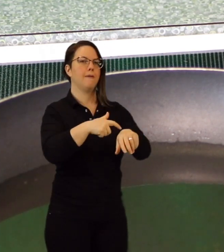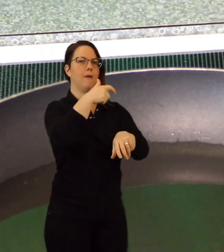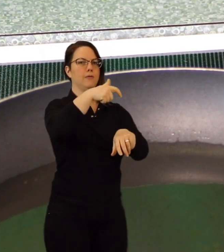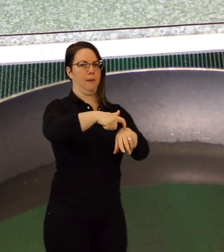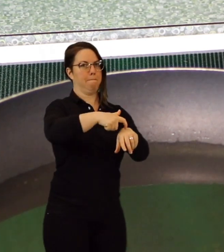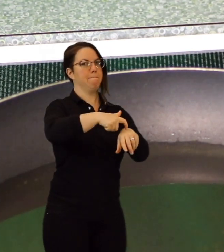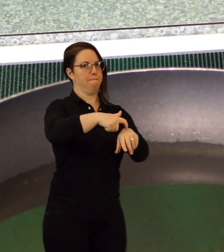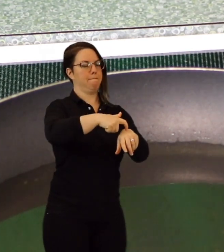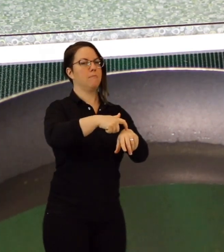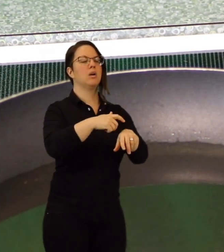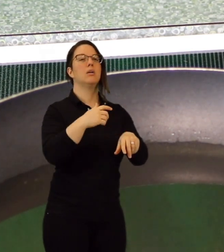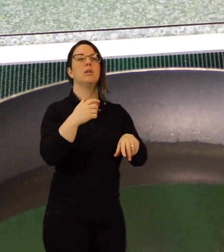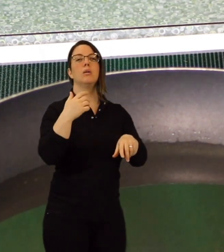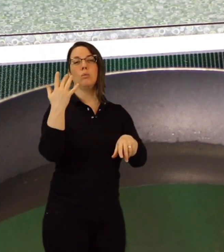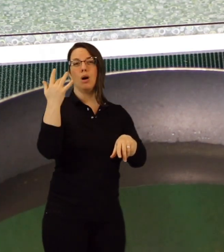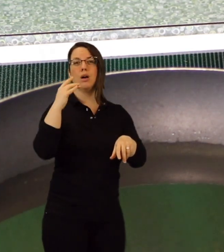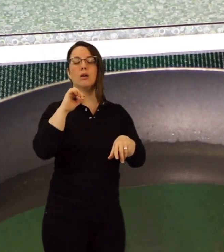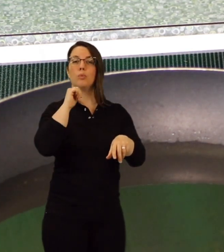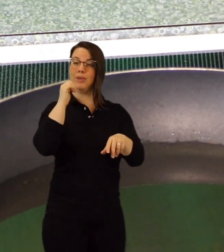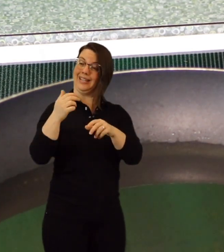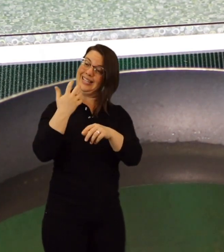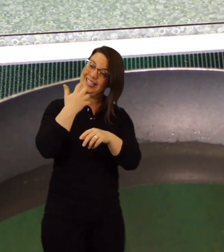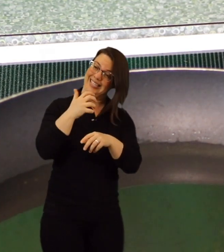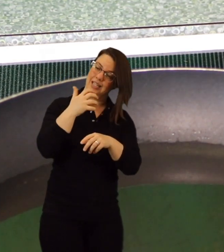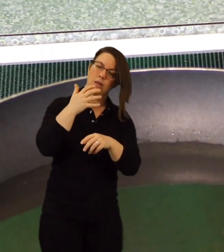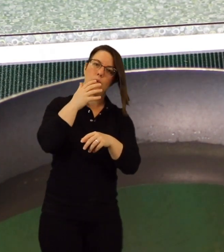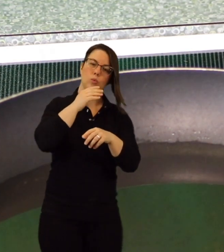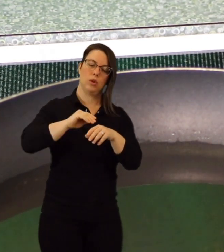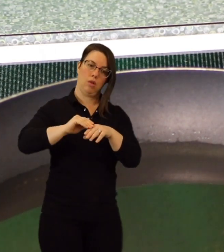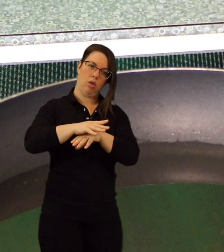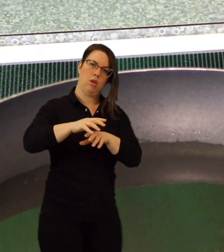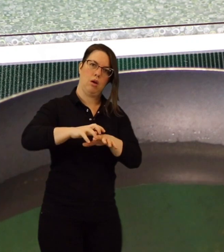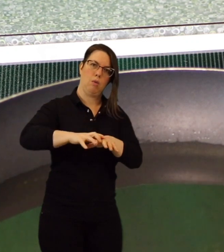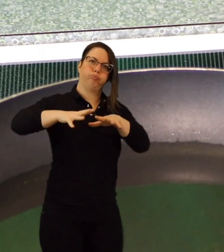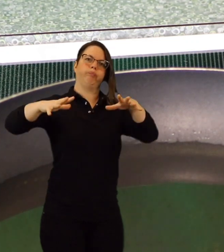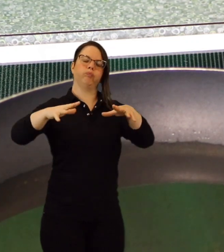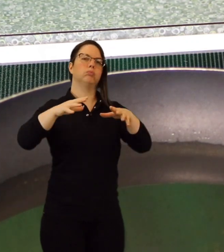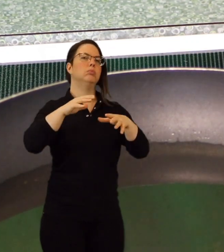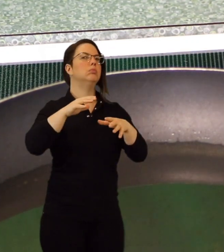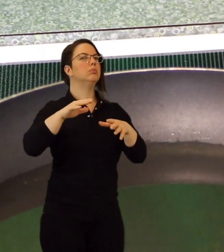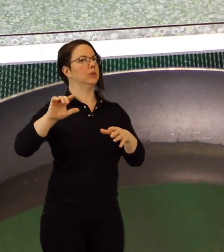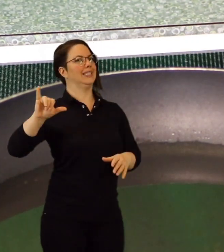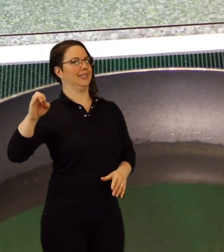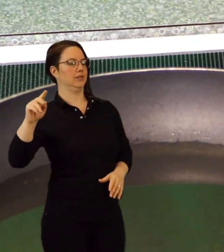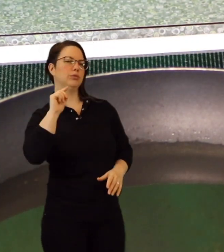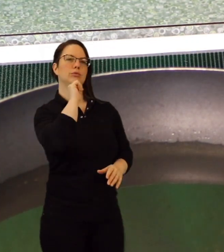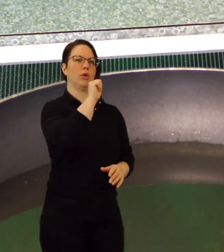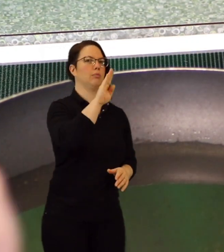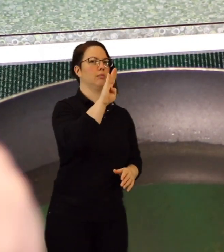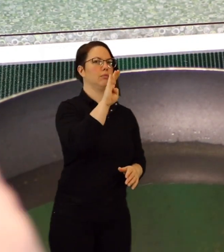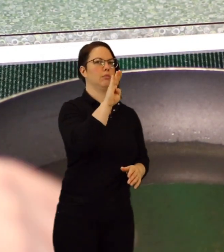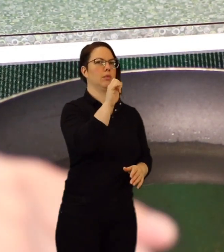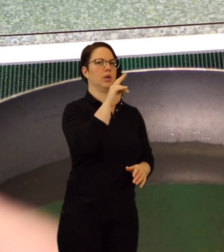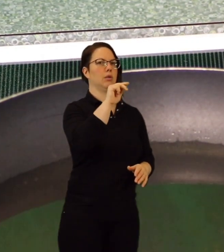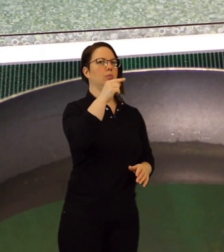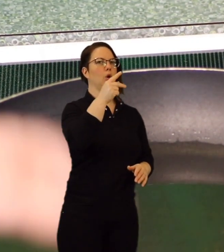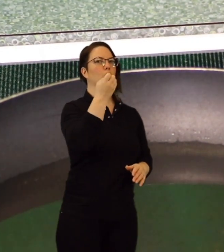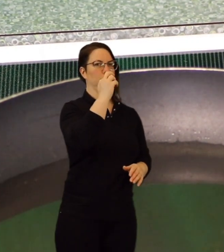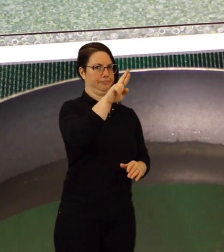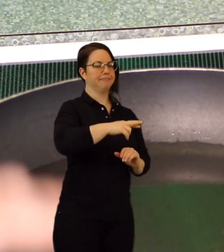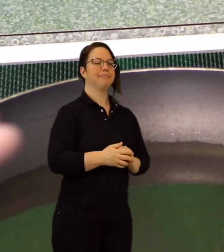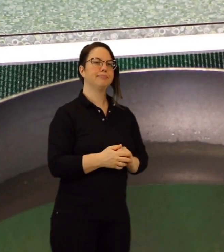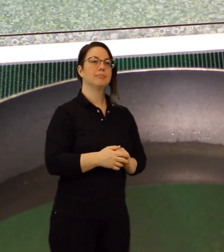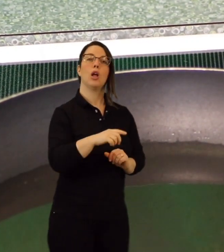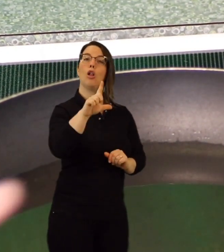it hits the heat as well. So we're just going to test our lard right now. We had put half a pound of lard in there.